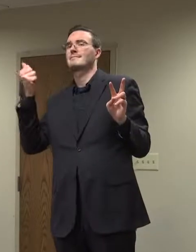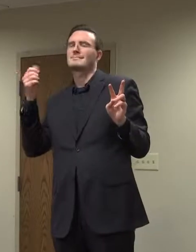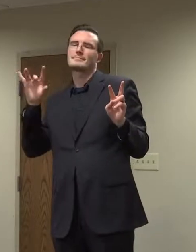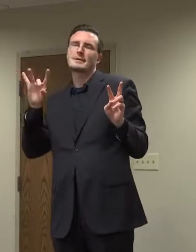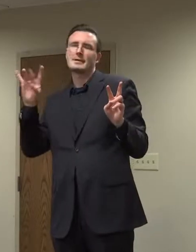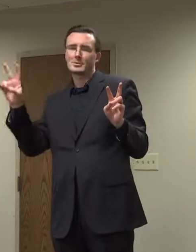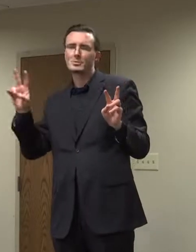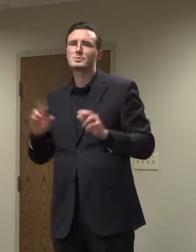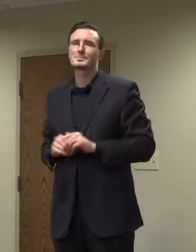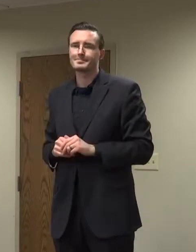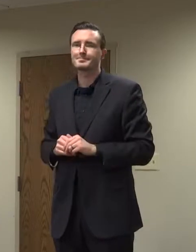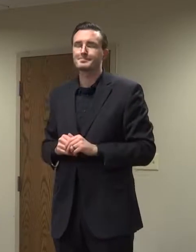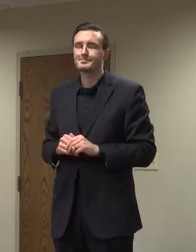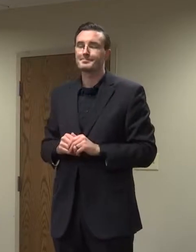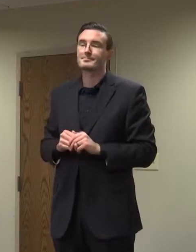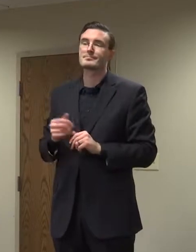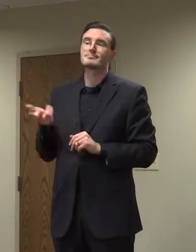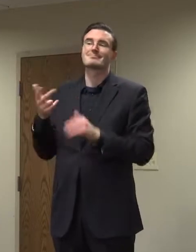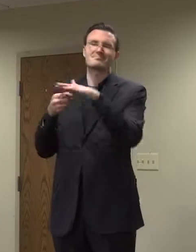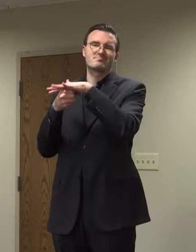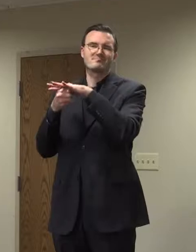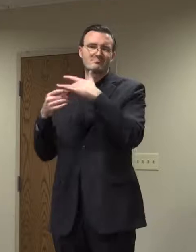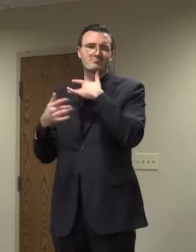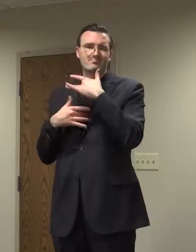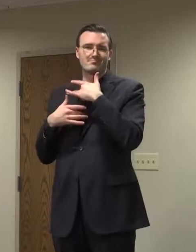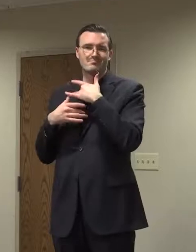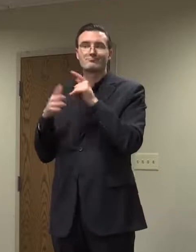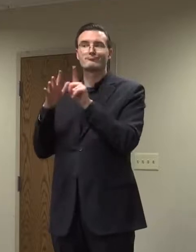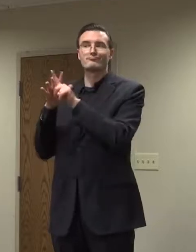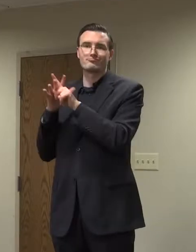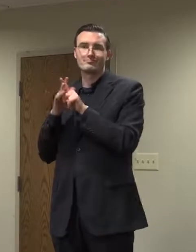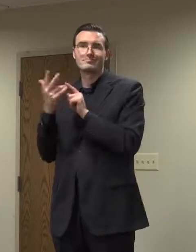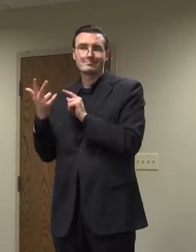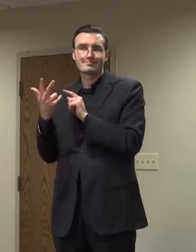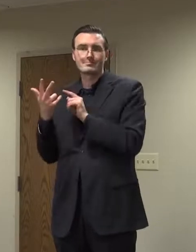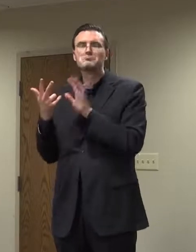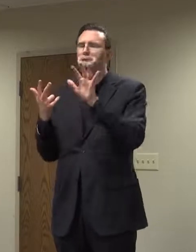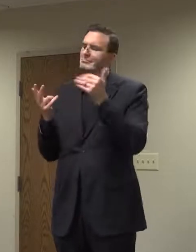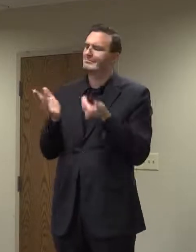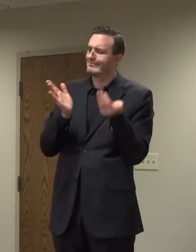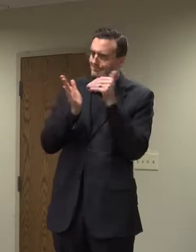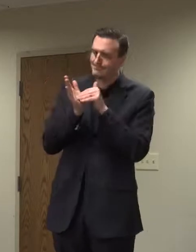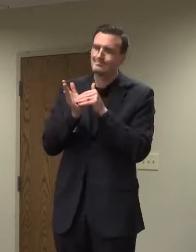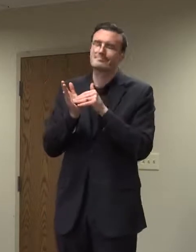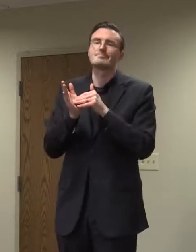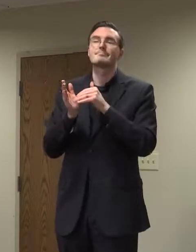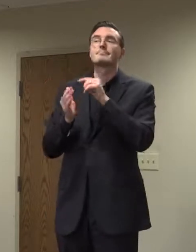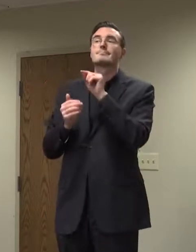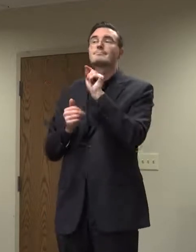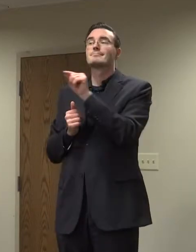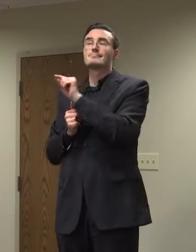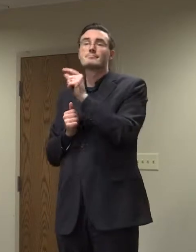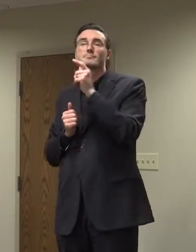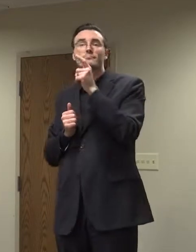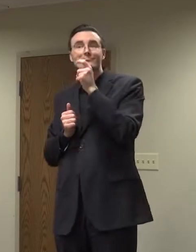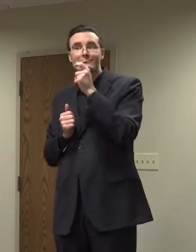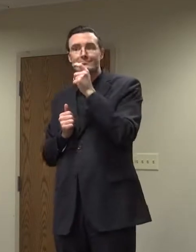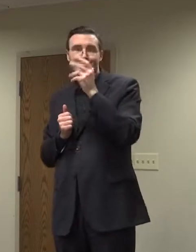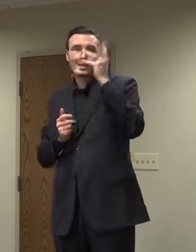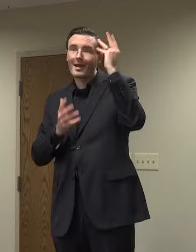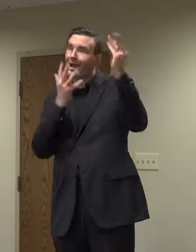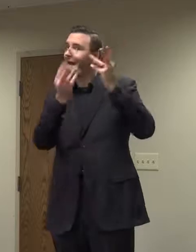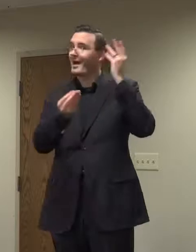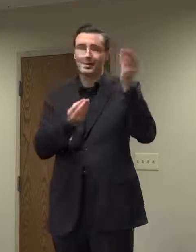We have 3 new locations of concern, and I come back to most of the time, these individuals are not going out, so